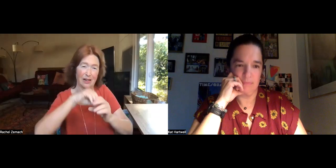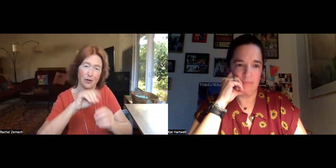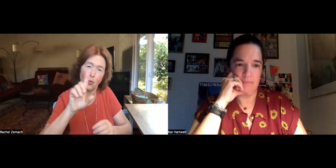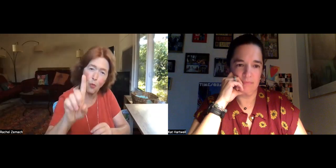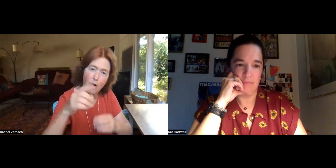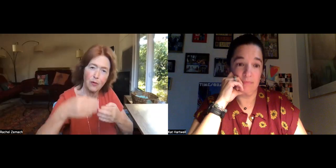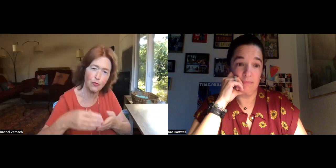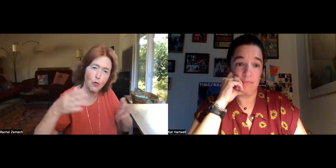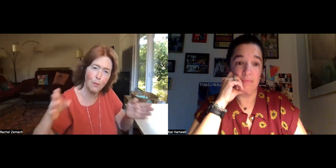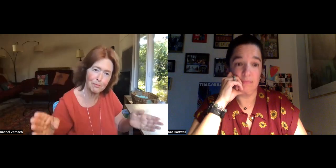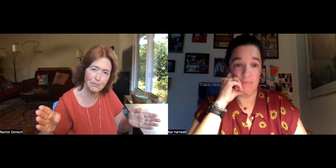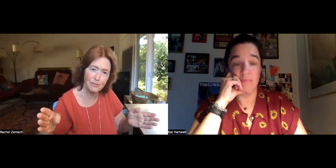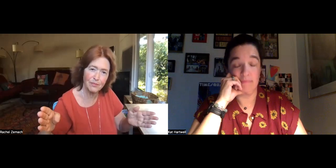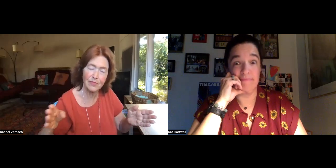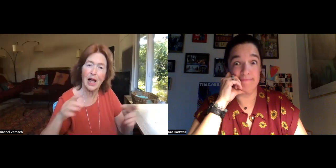and one.